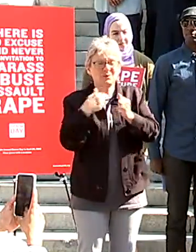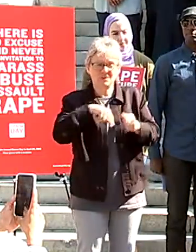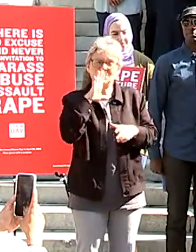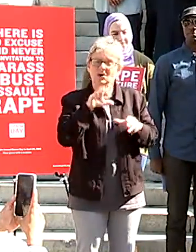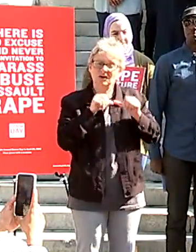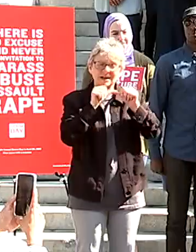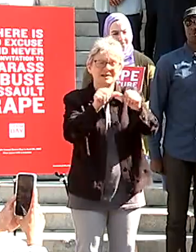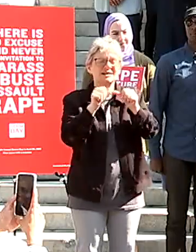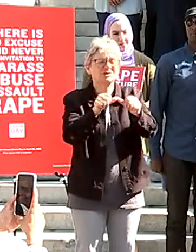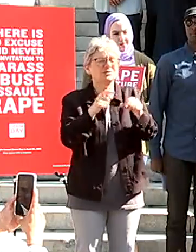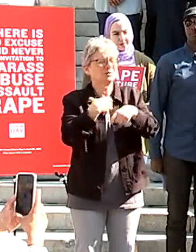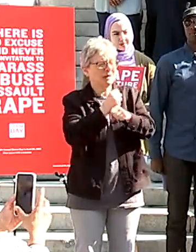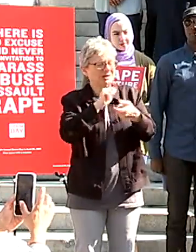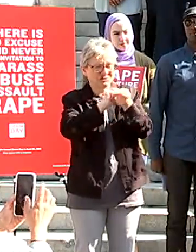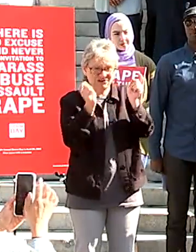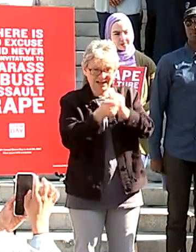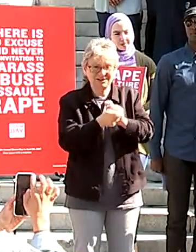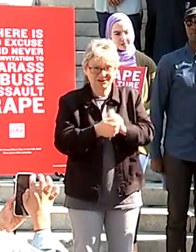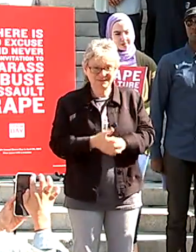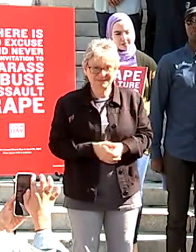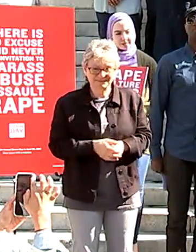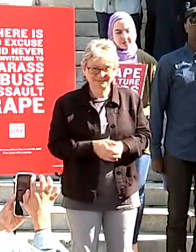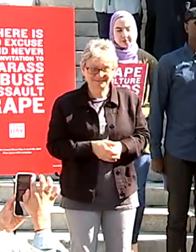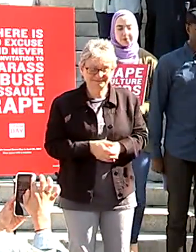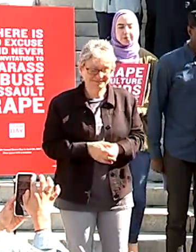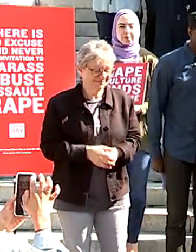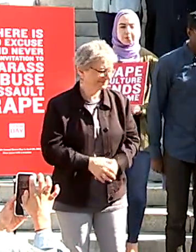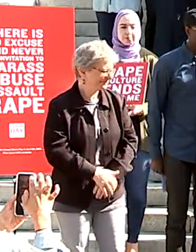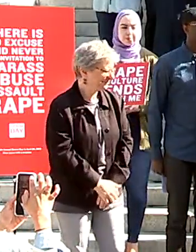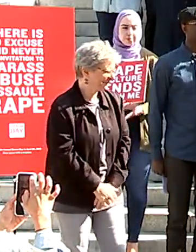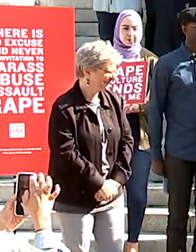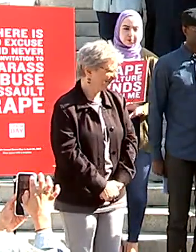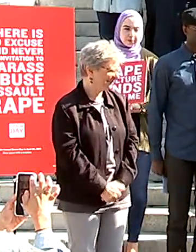will continue to make change. Amen.